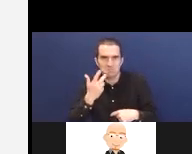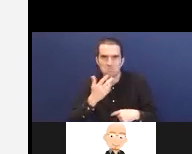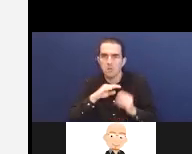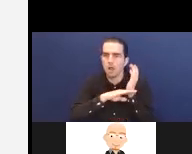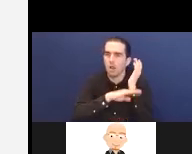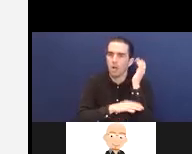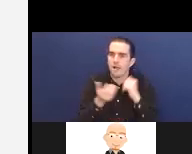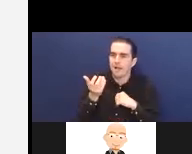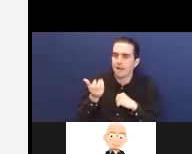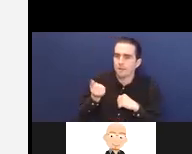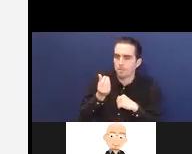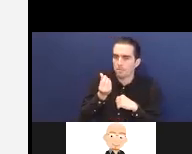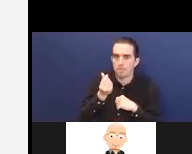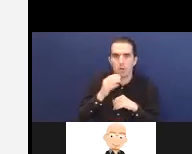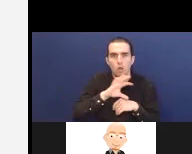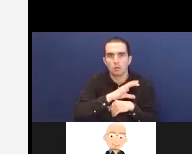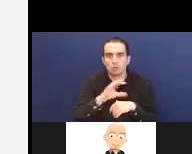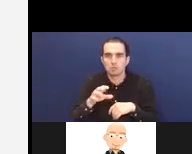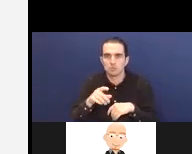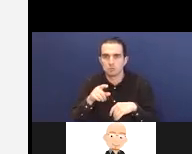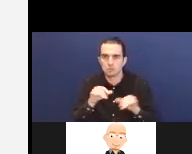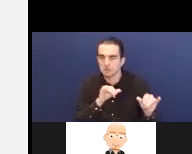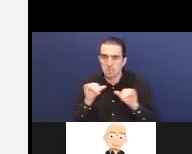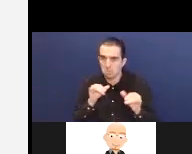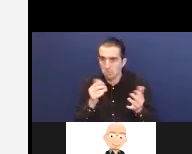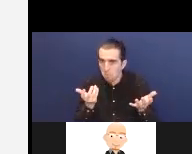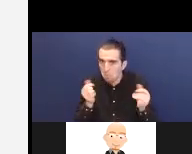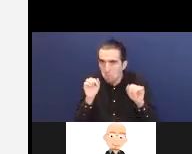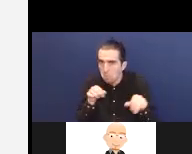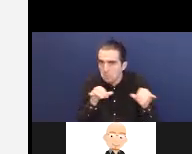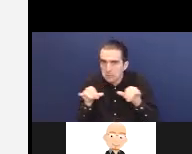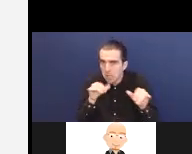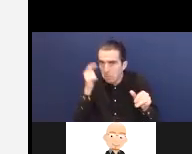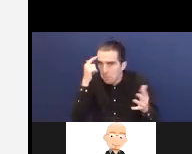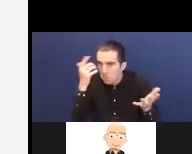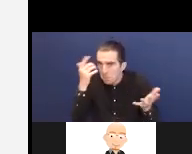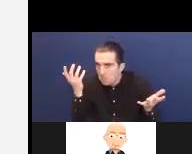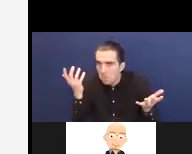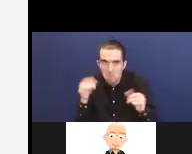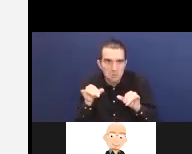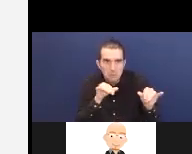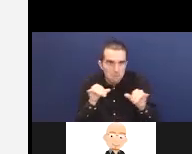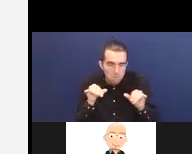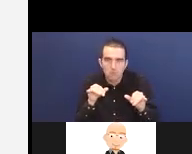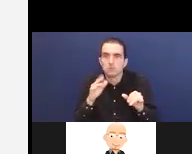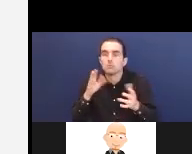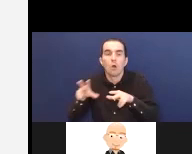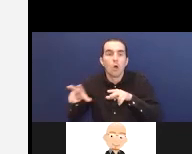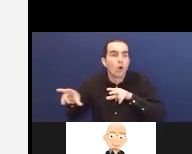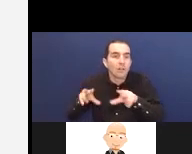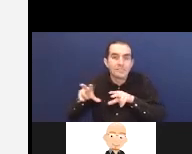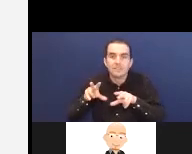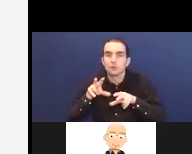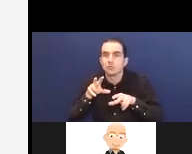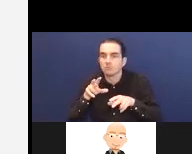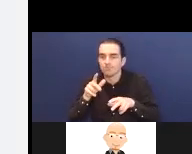organization, probably we have not done enough. Also in terms of just digital security, regular principle.